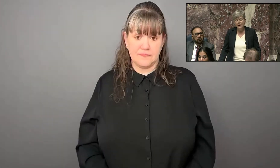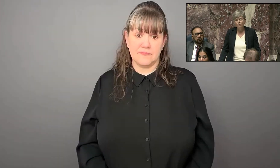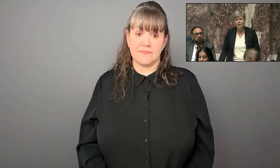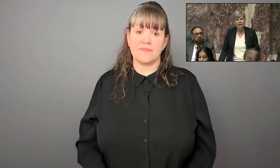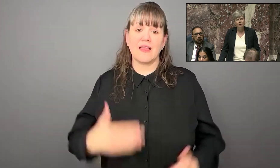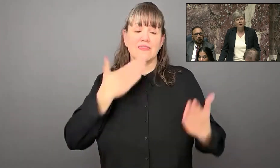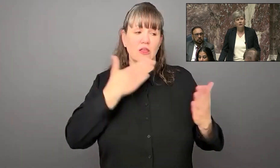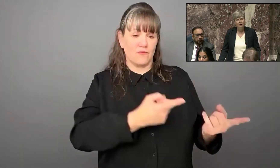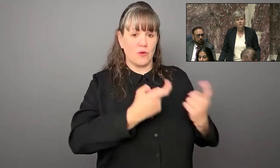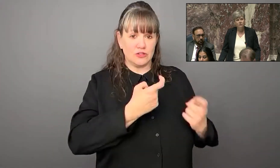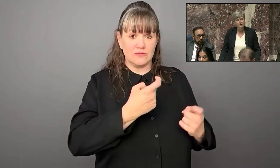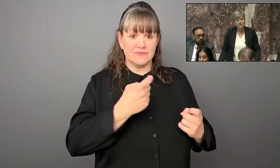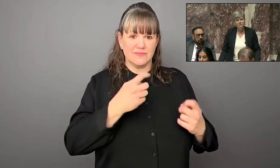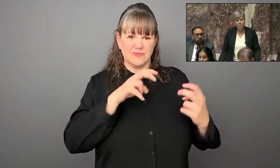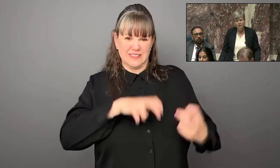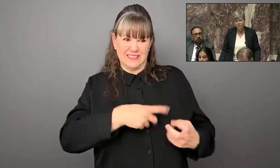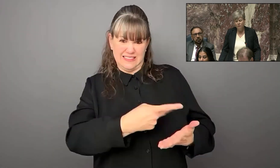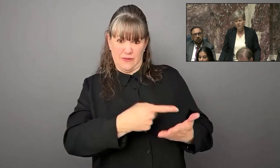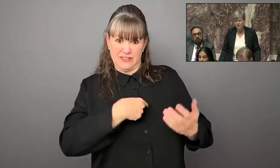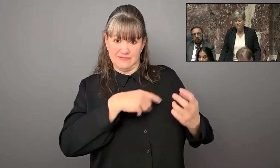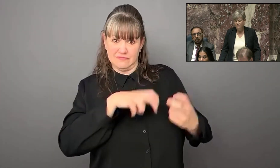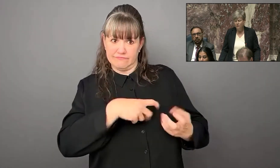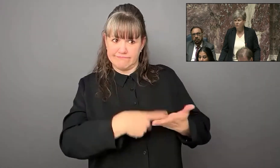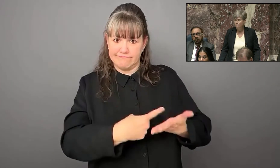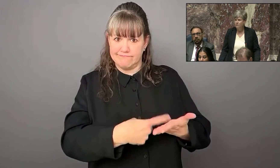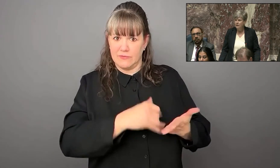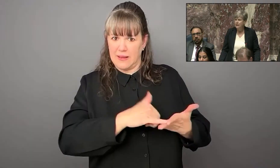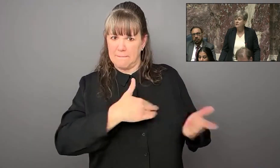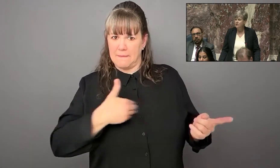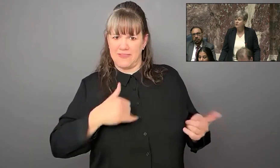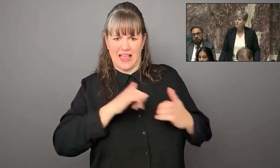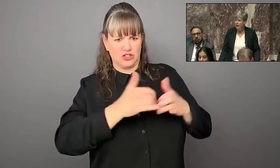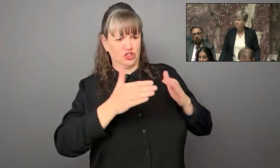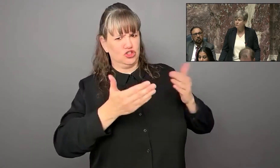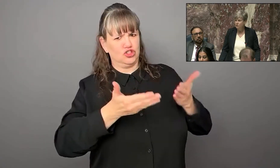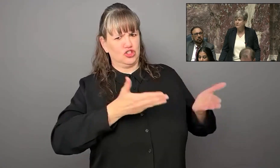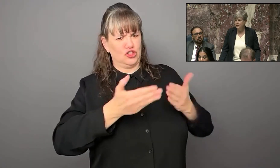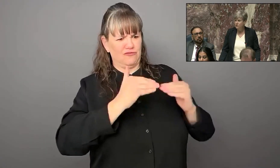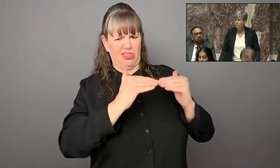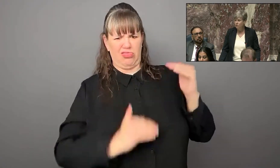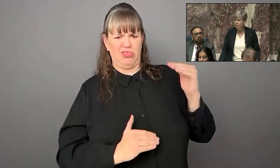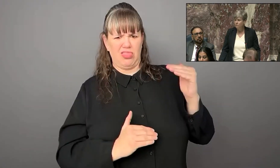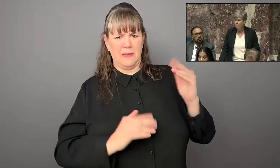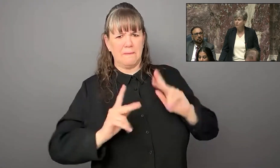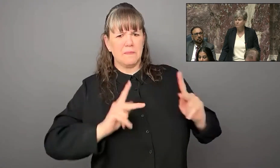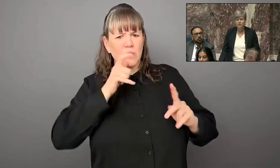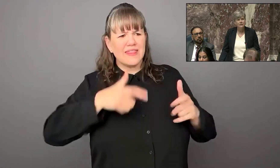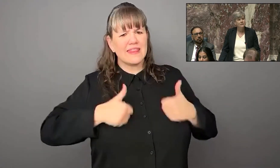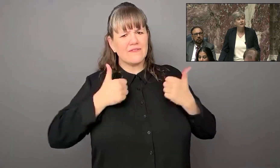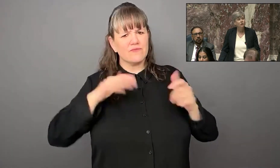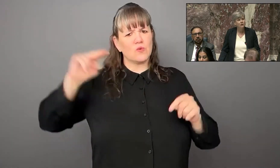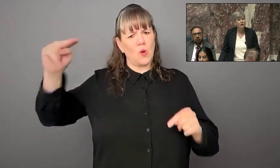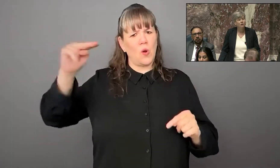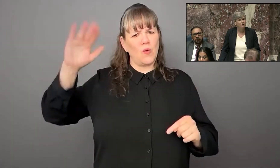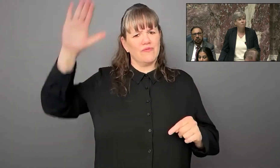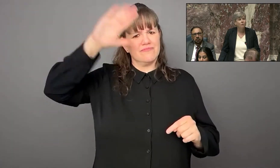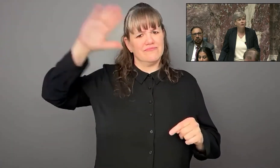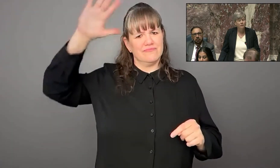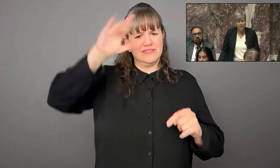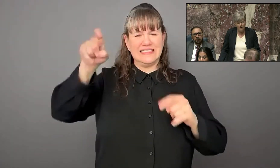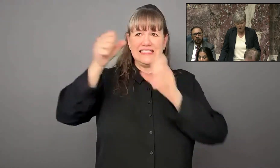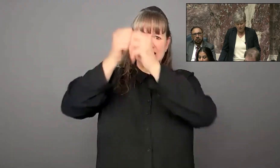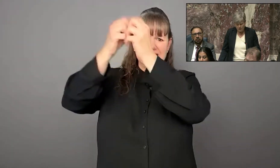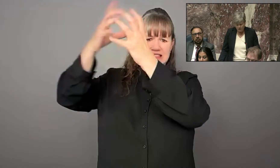discuss the inequity of services for people who are living in the North and the need to expand those services to rural and remote communities. And I couldn't agree